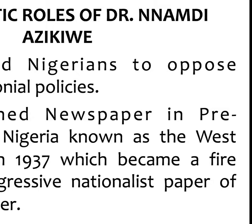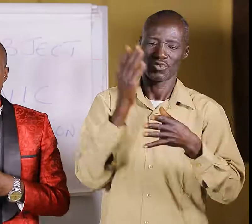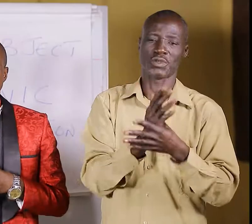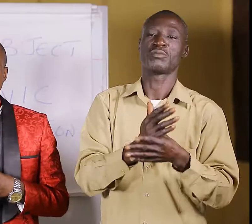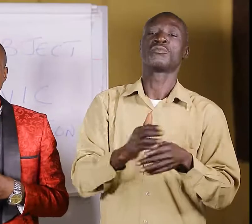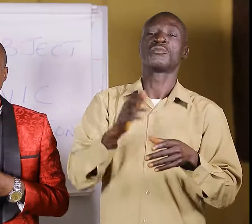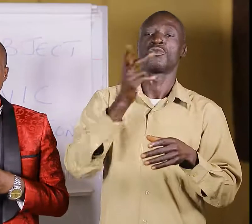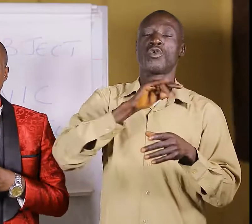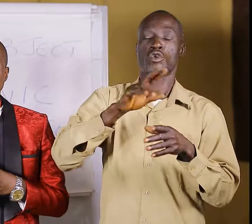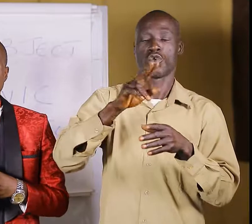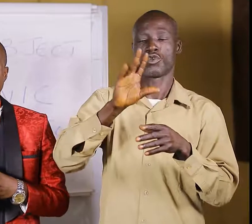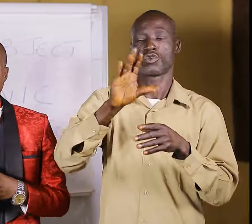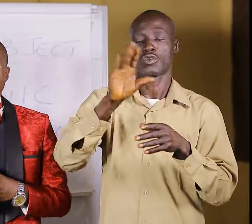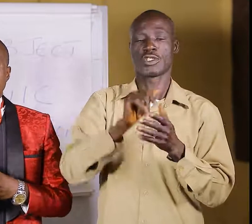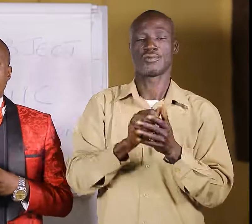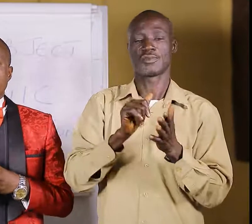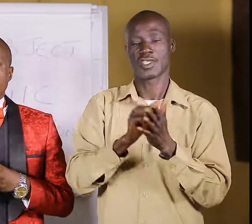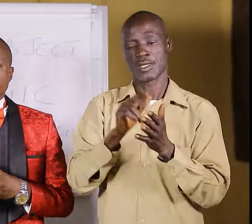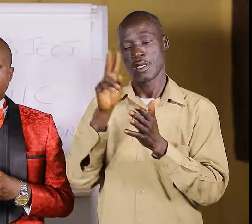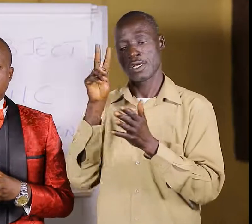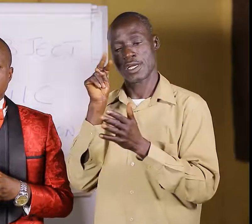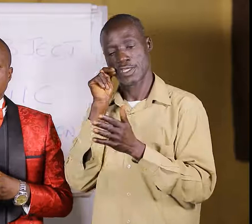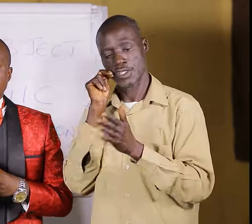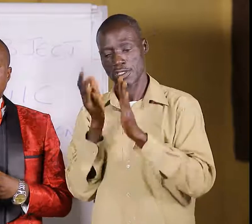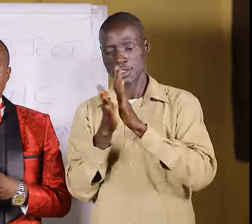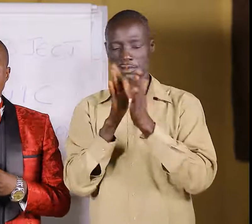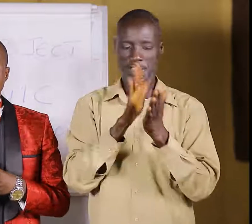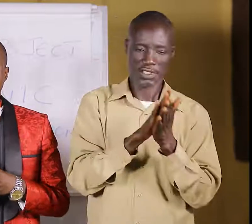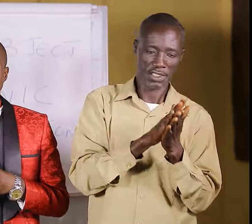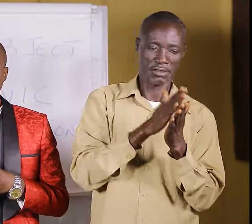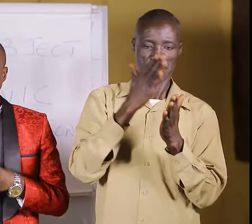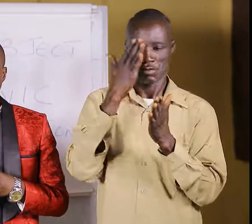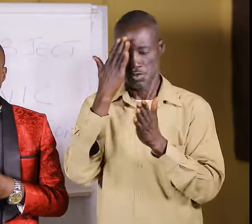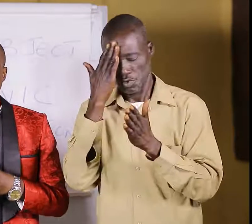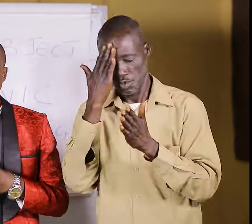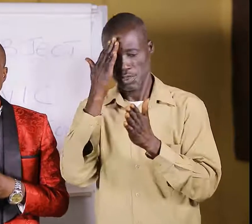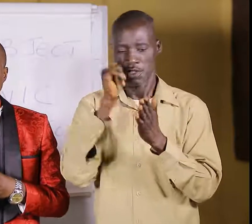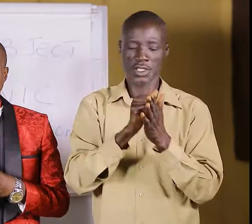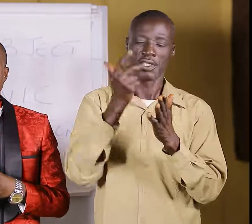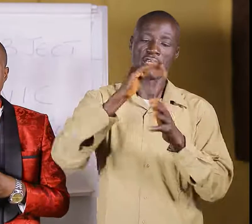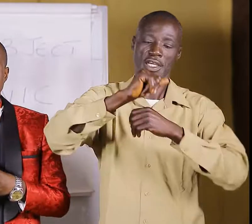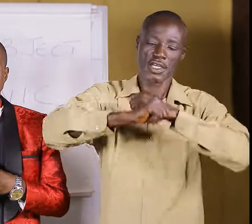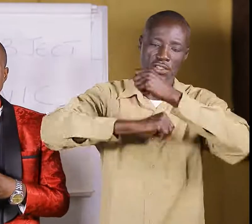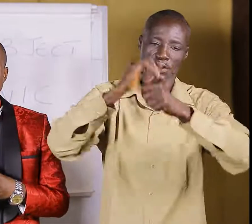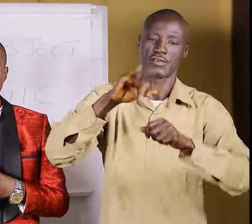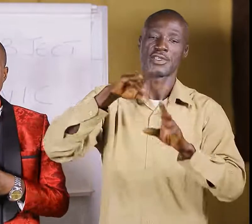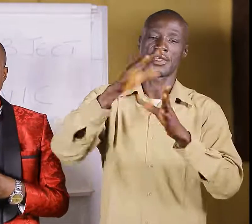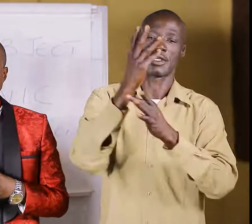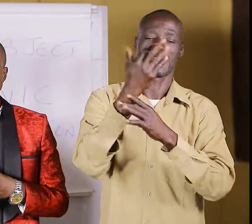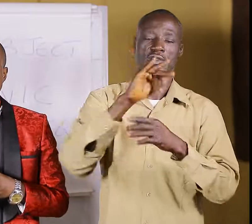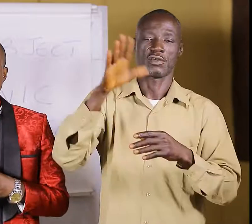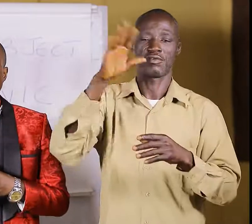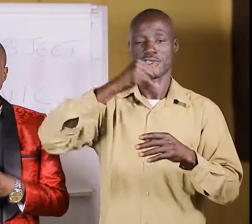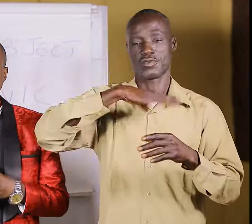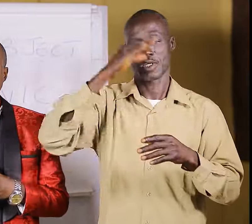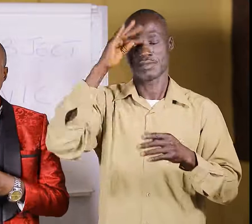policies. Nigerians became aware of the oppression that they were suffering in the hands of the colonial